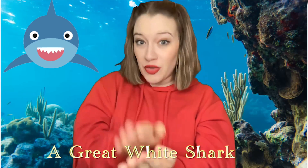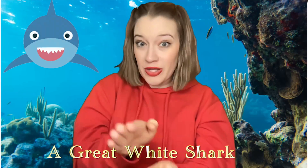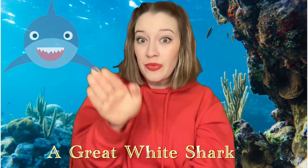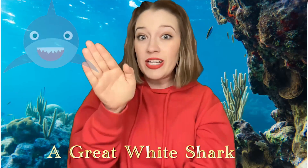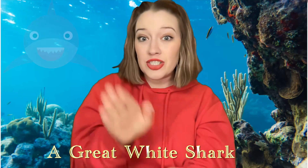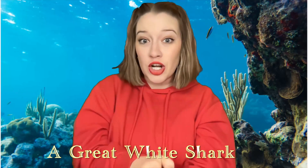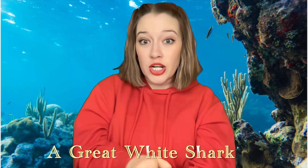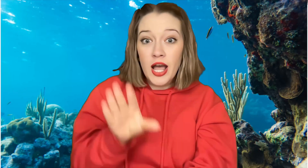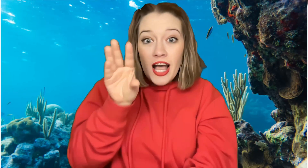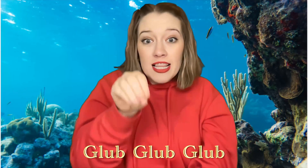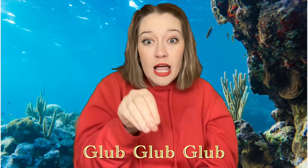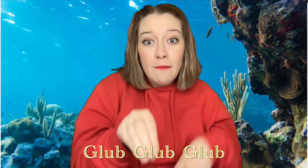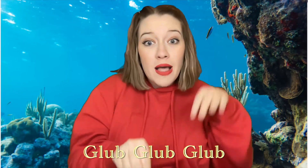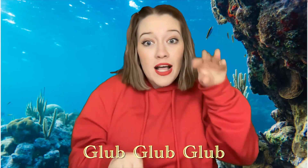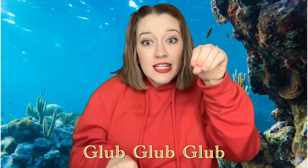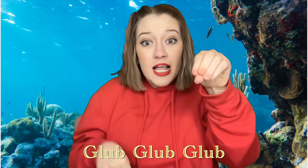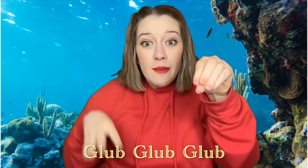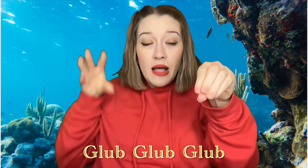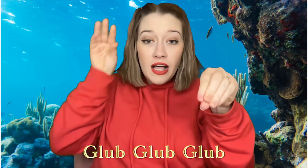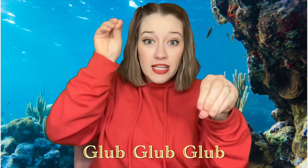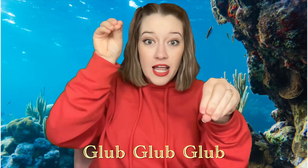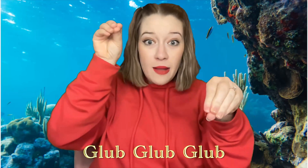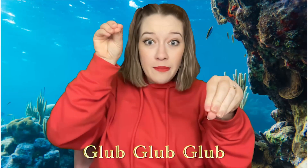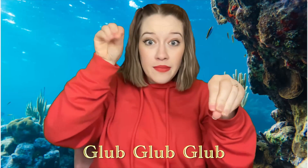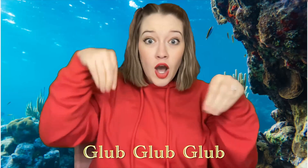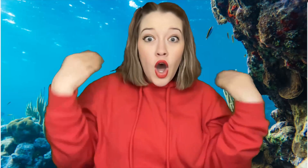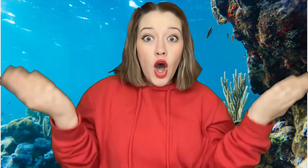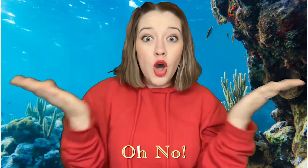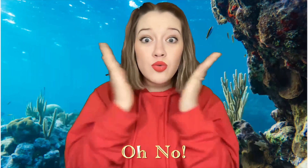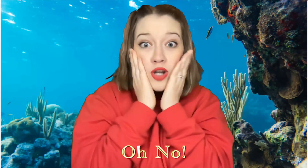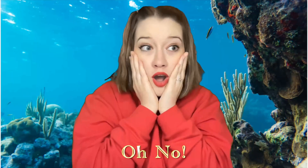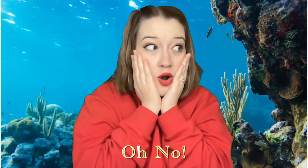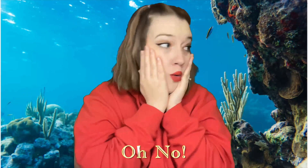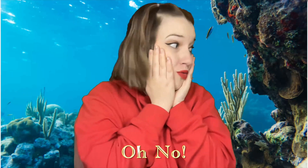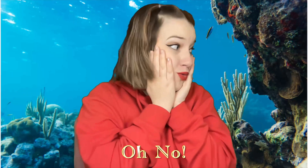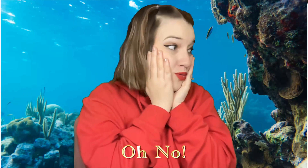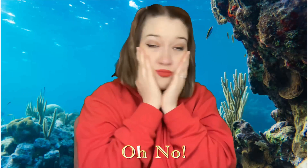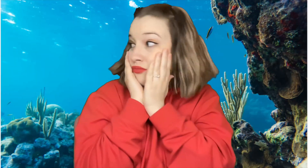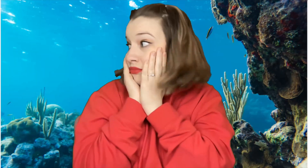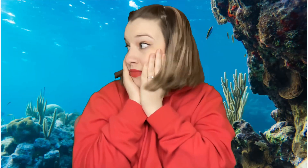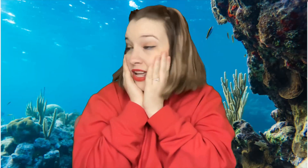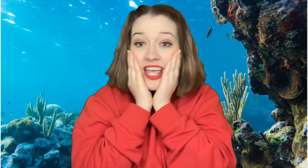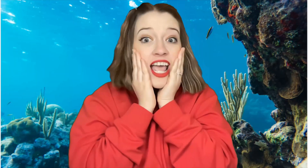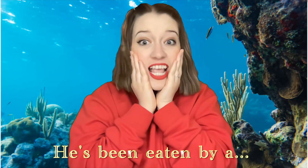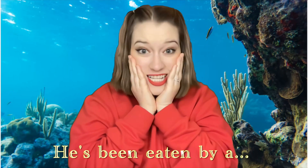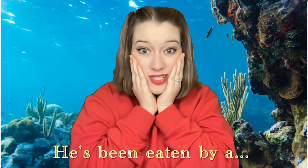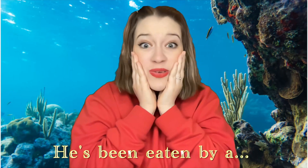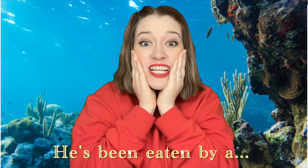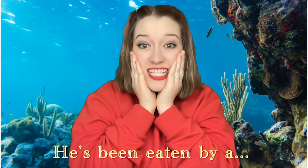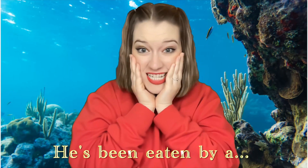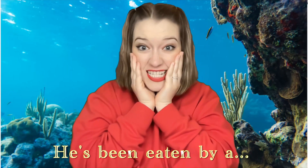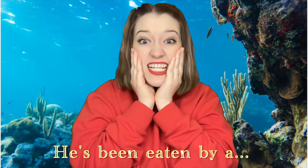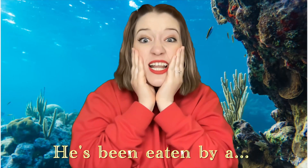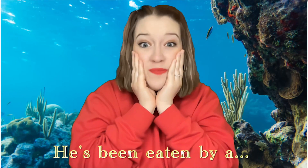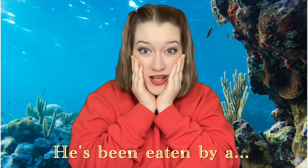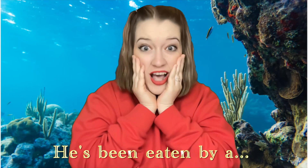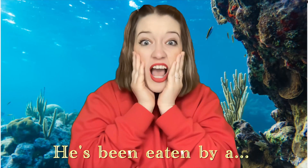great white shark, glub, glub, glub. Oh, no. Oh, He's been eaten by